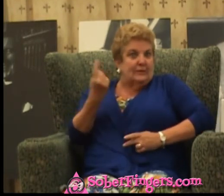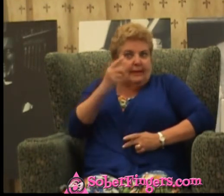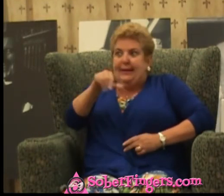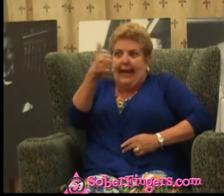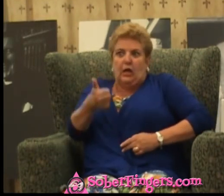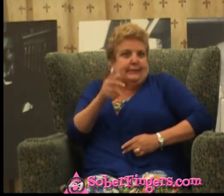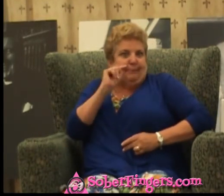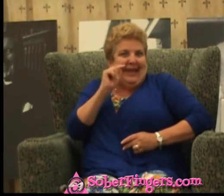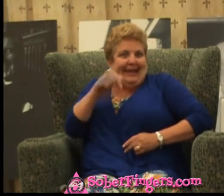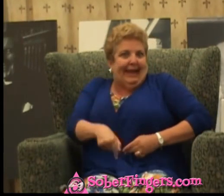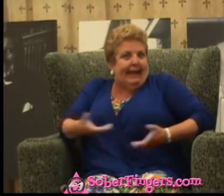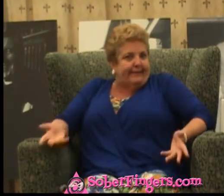And it stunk.